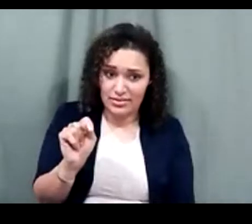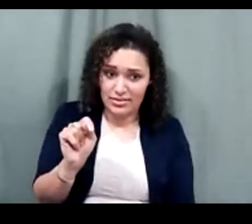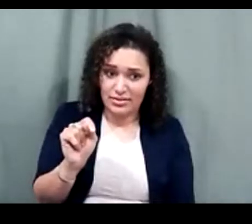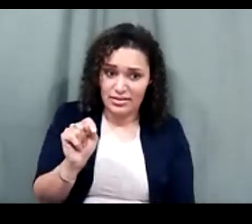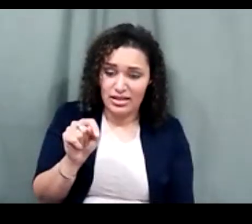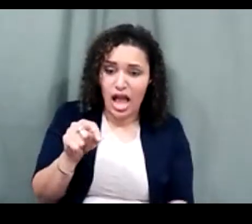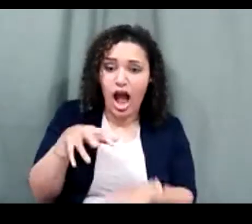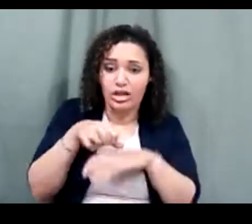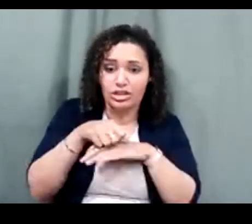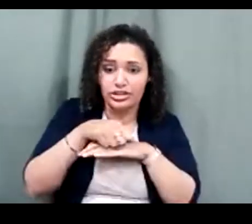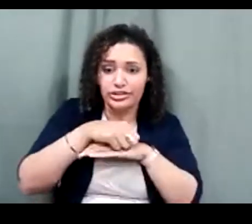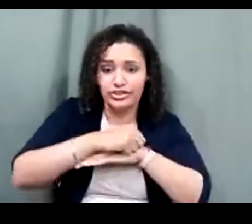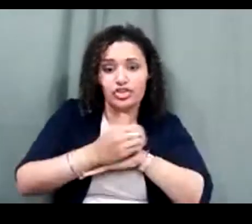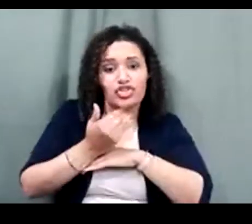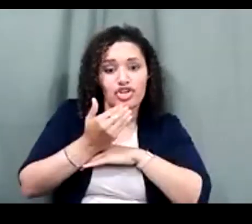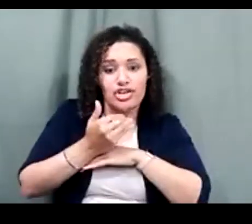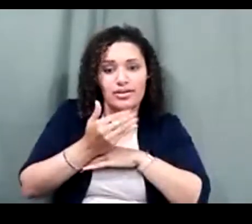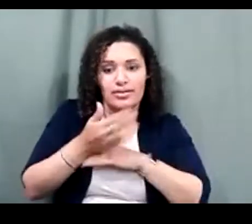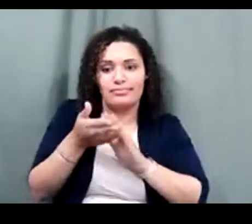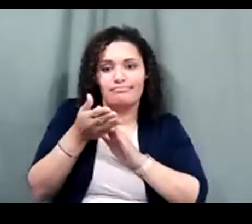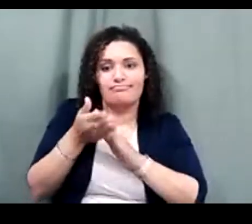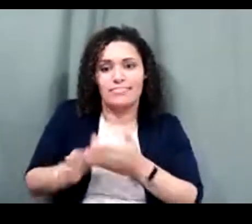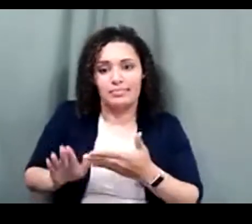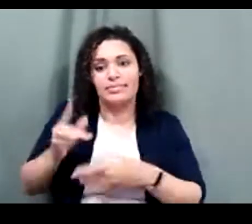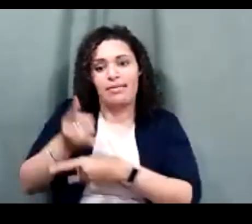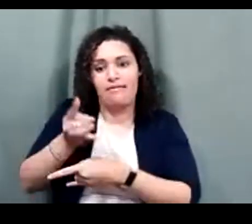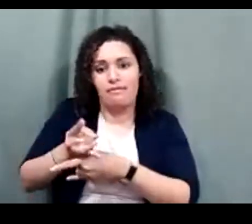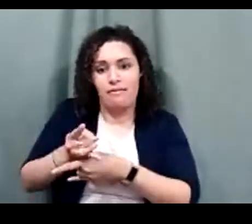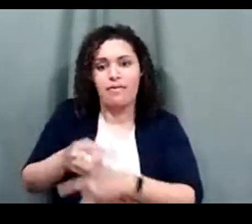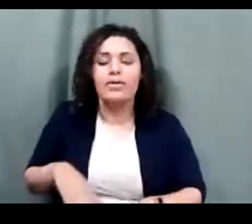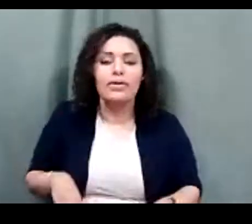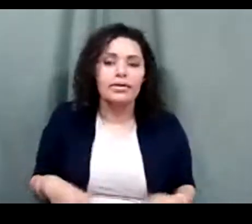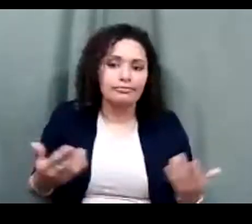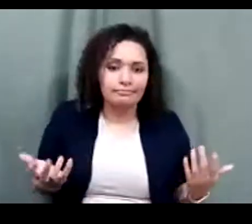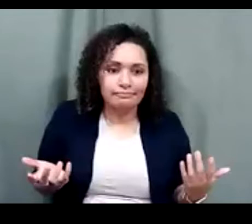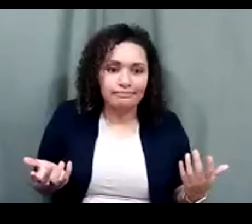eat sugar and turn it into alcohol for you. So it's a